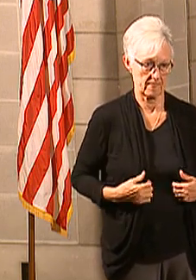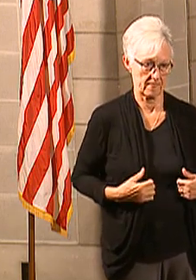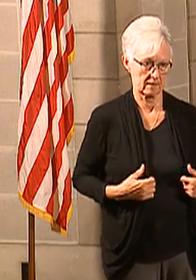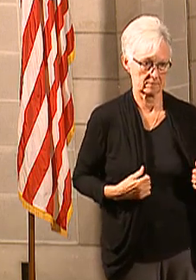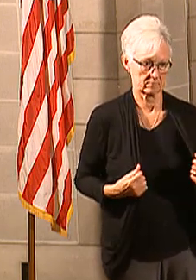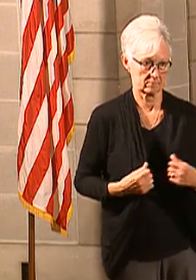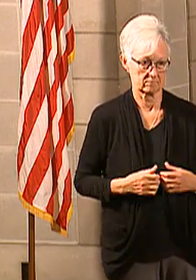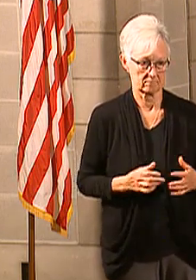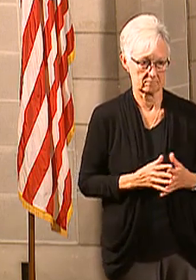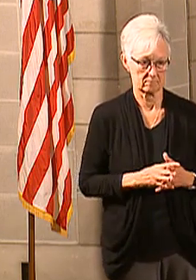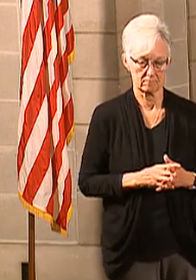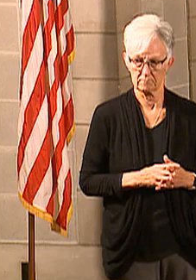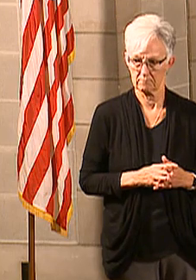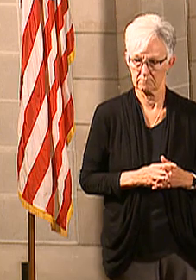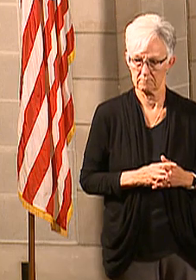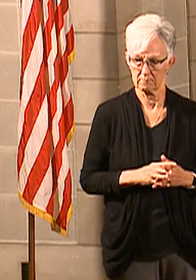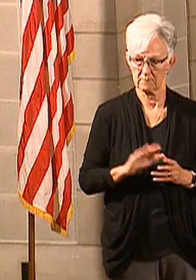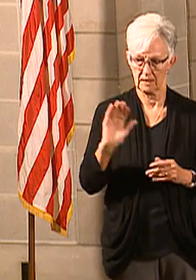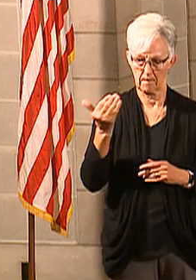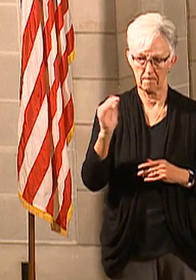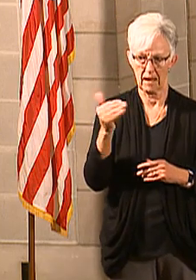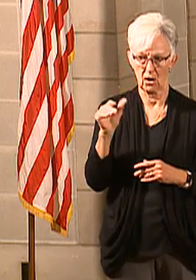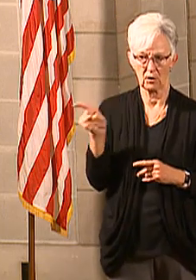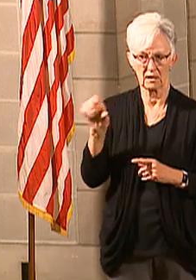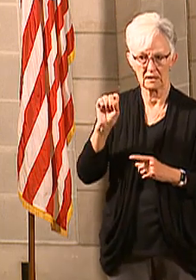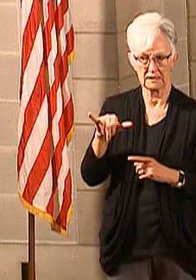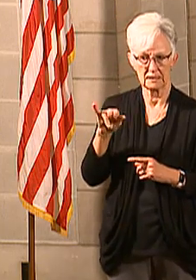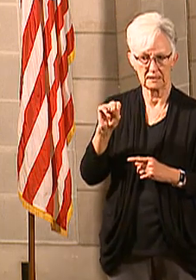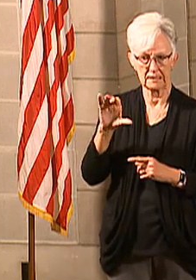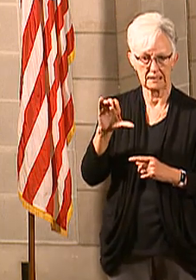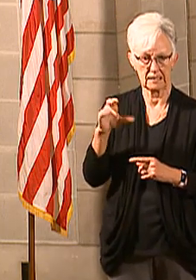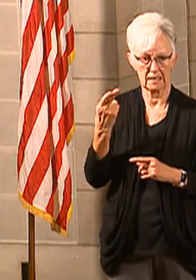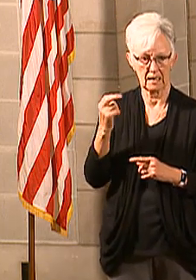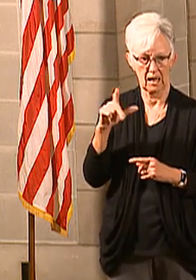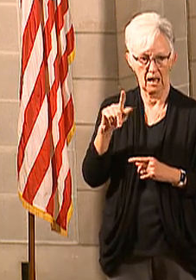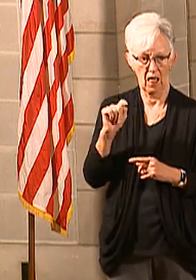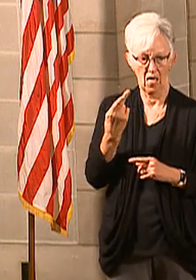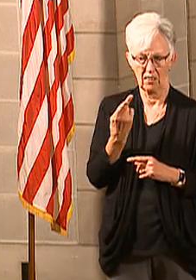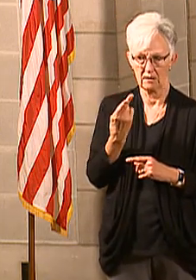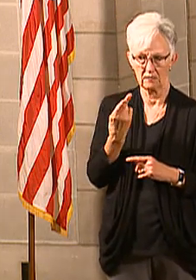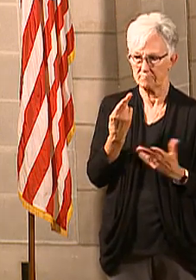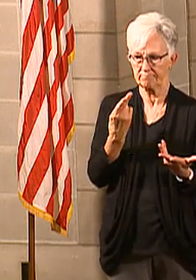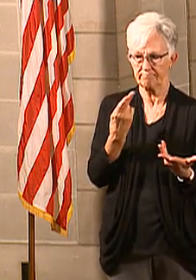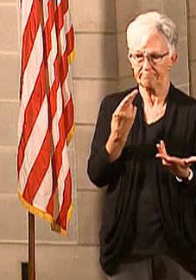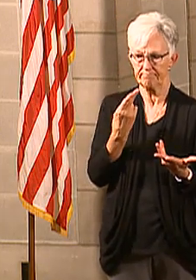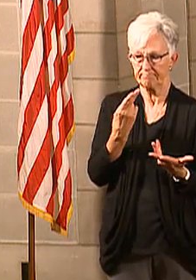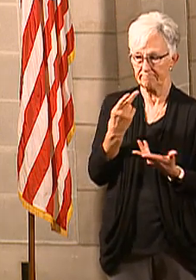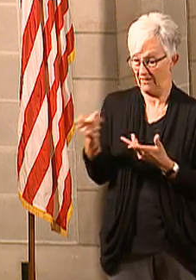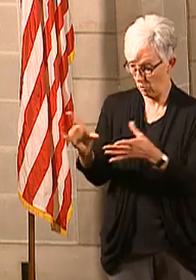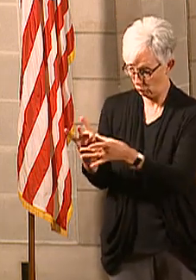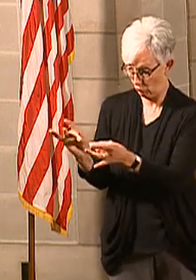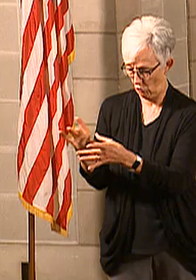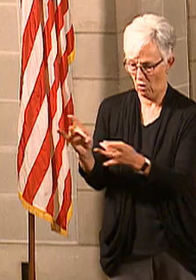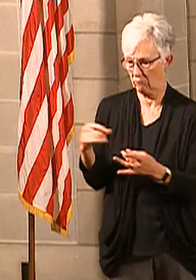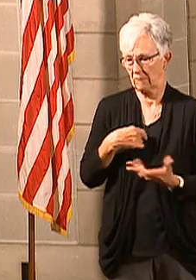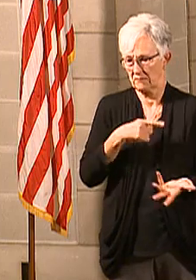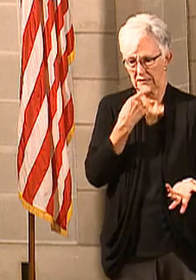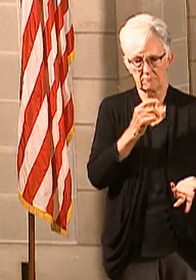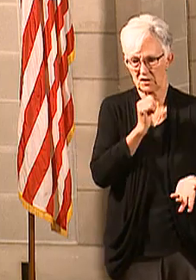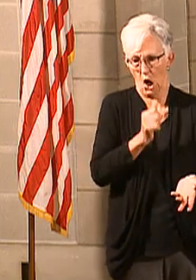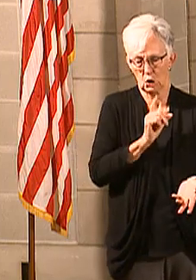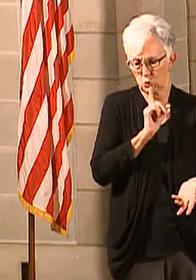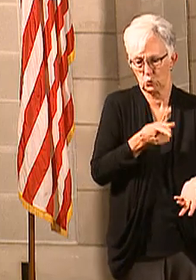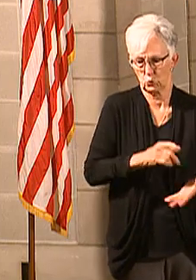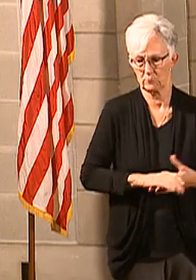their contract. Apparently Sync Health is making a characterization that the state should have known better, and I just say that's just not true. That's just, like, again, if you